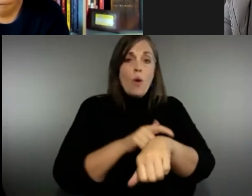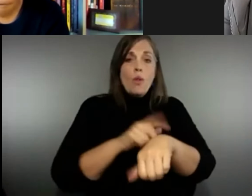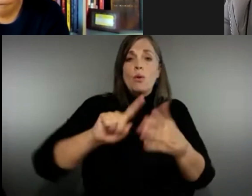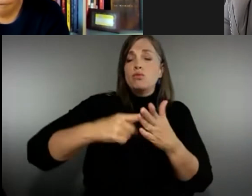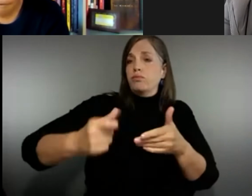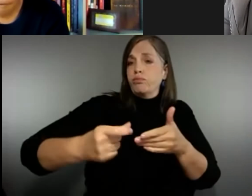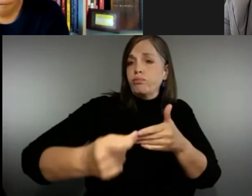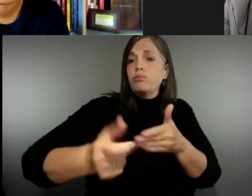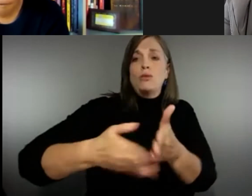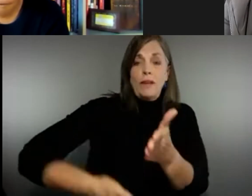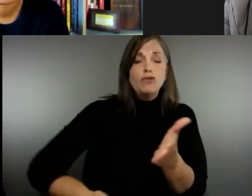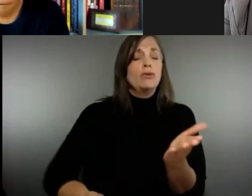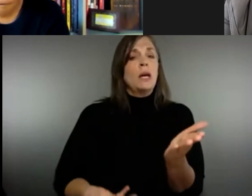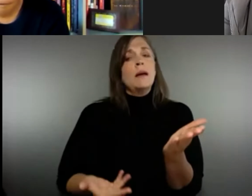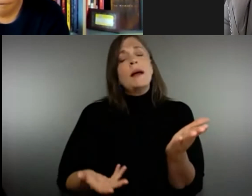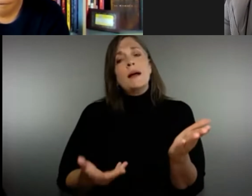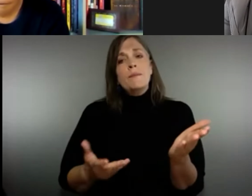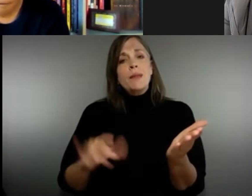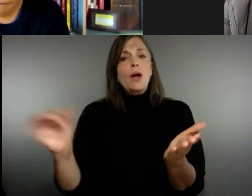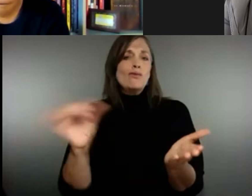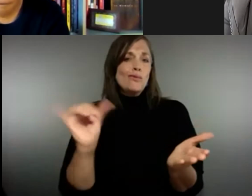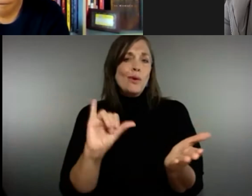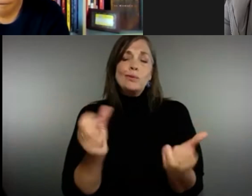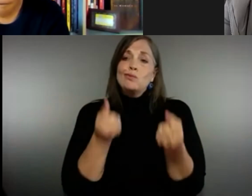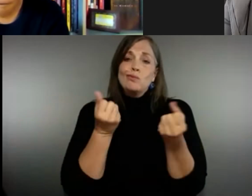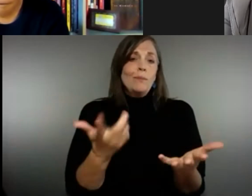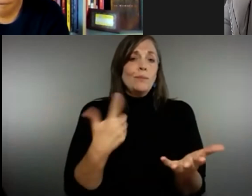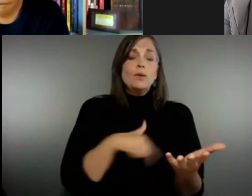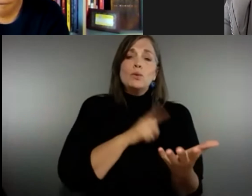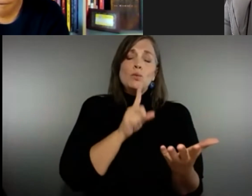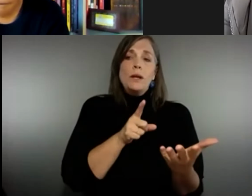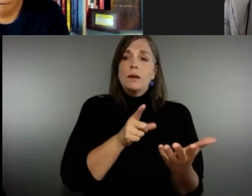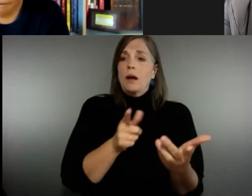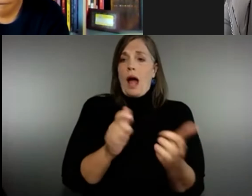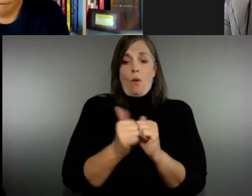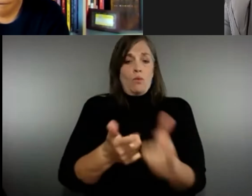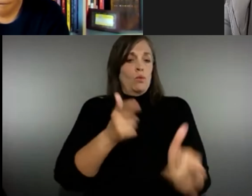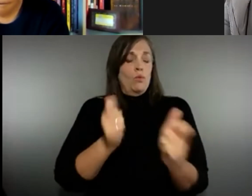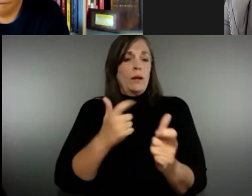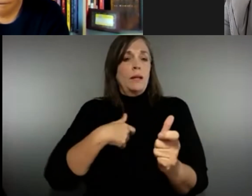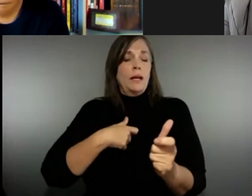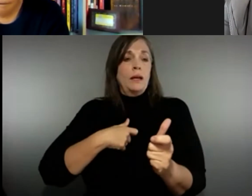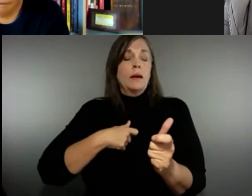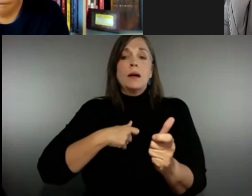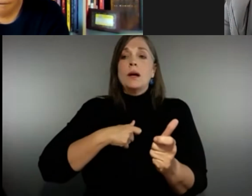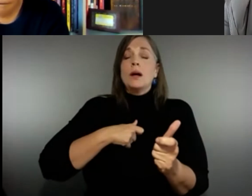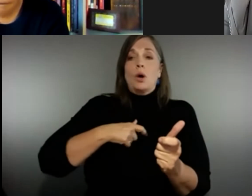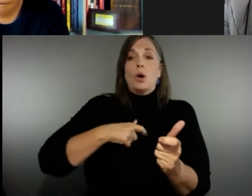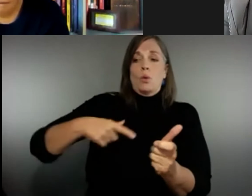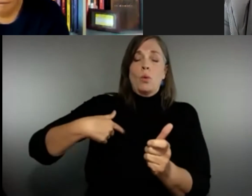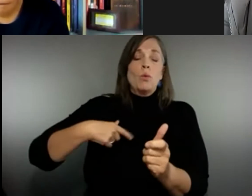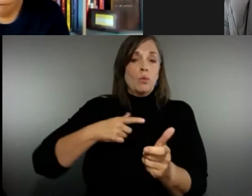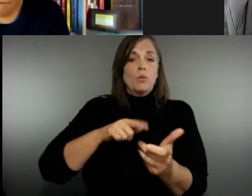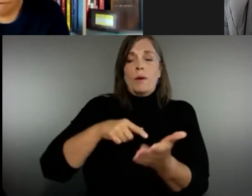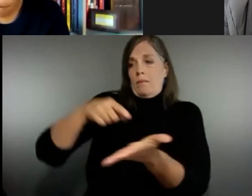stuff done um and also you know how how much we are how quickly we are turning around payment to um non-profit